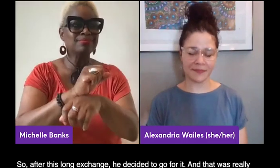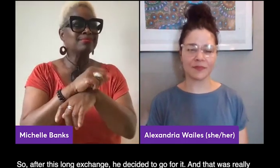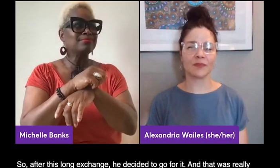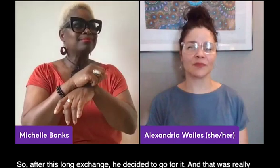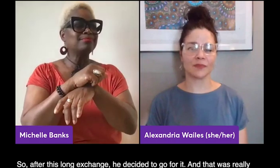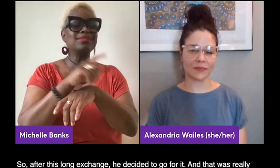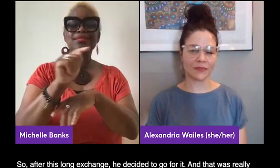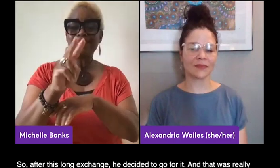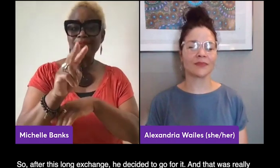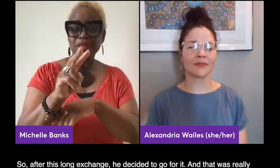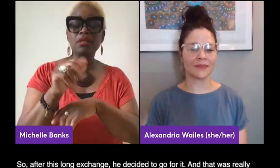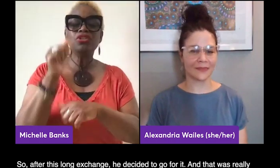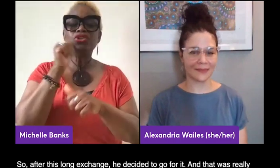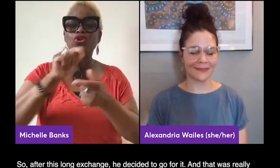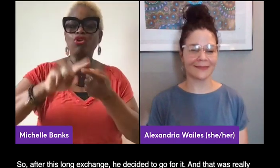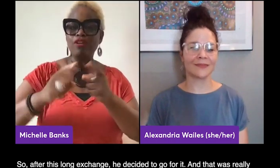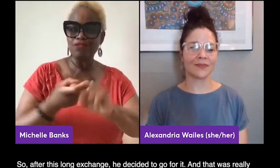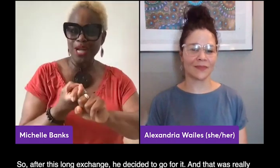Girlfriends.